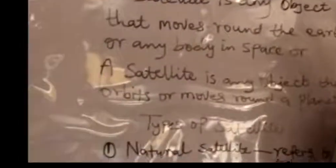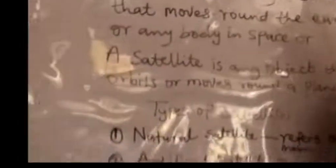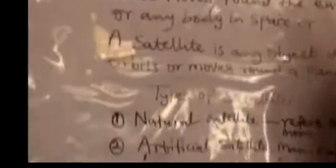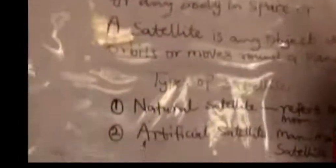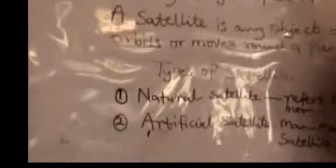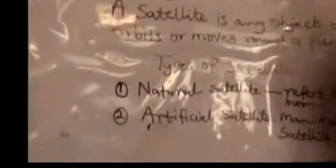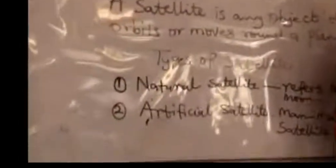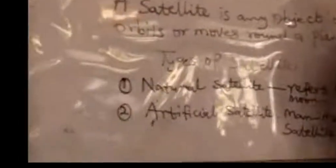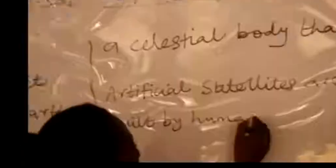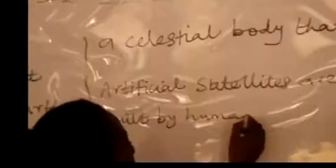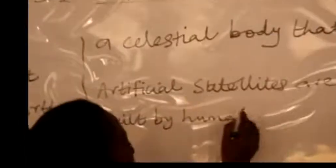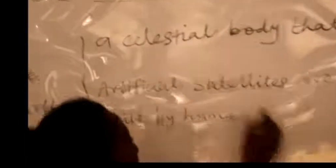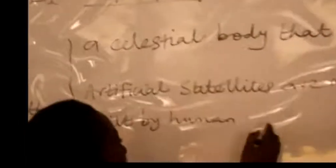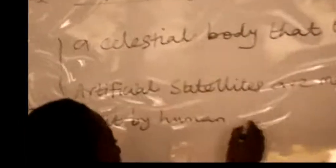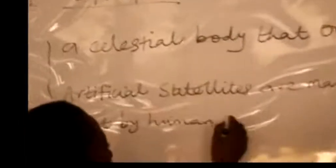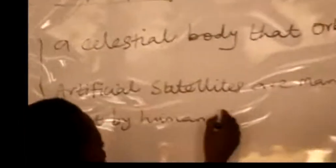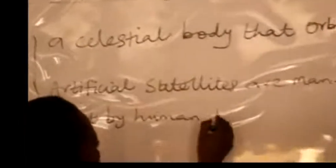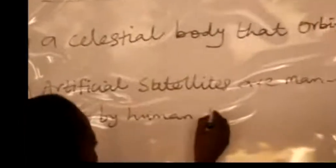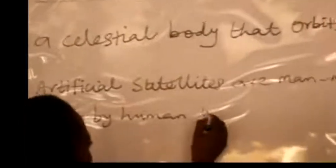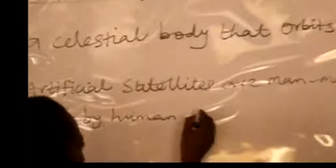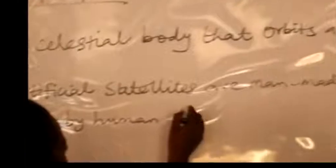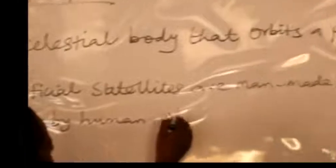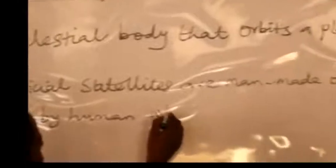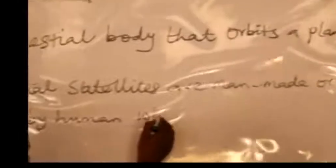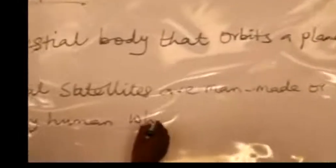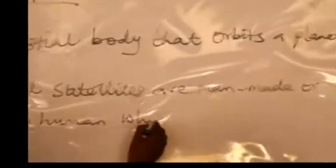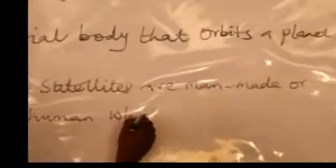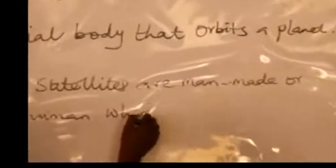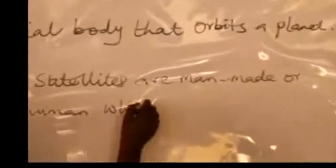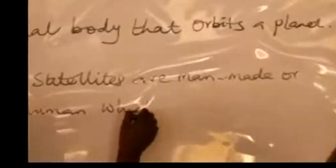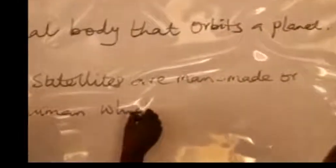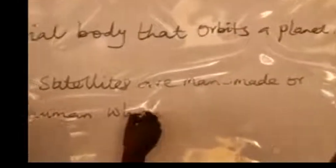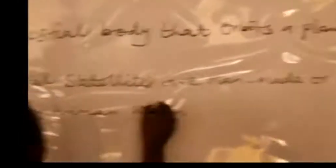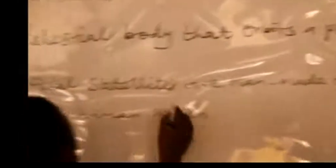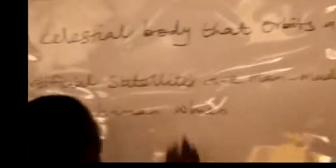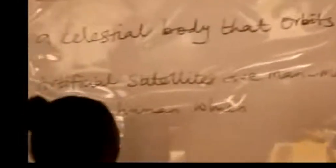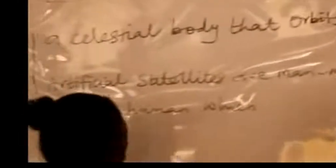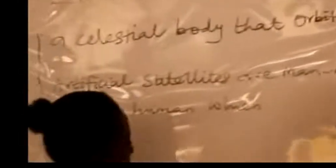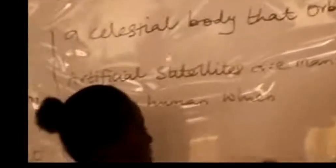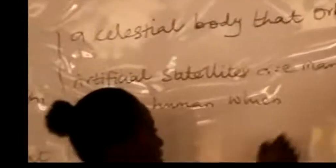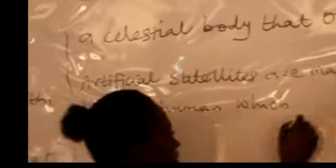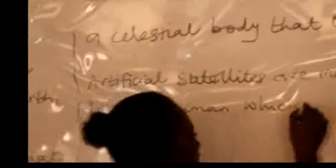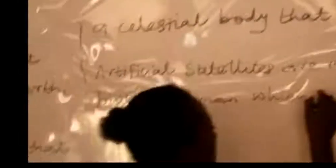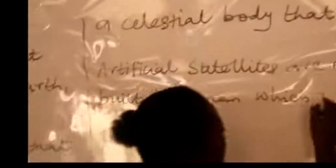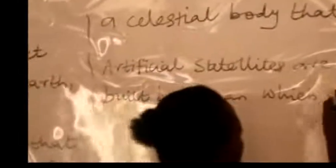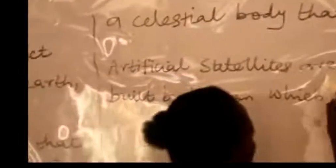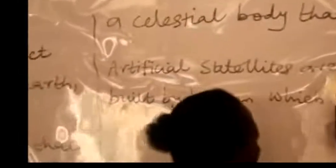built by human, which orbits the earth